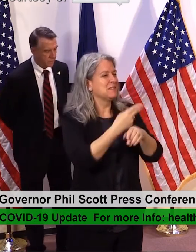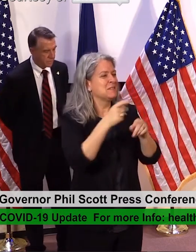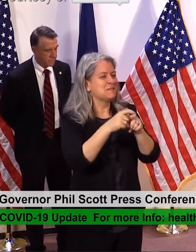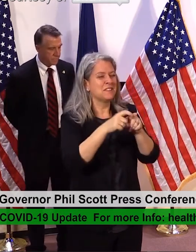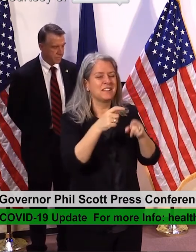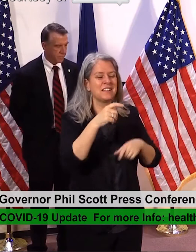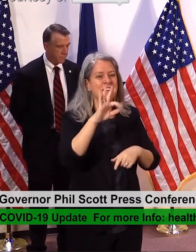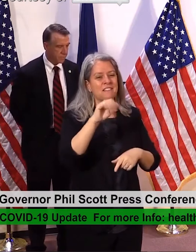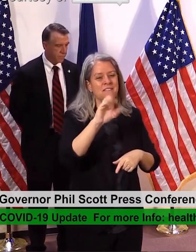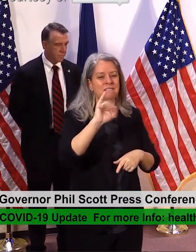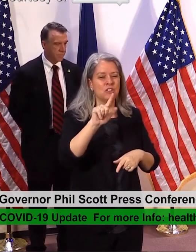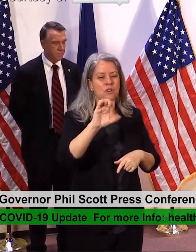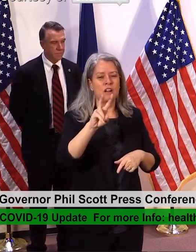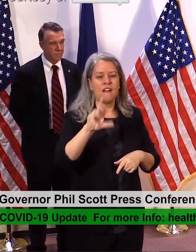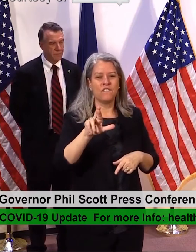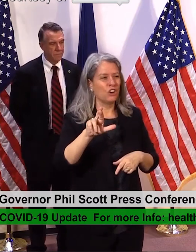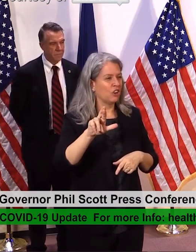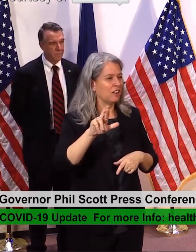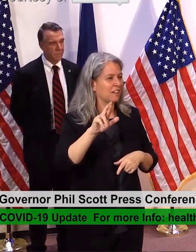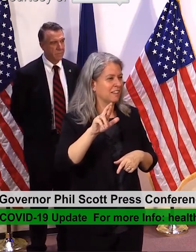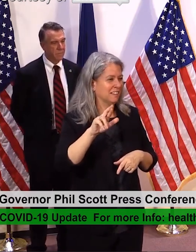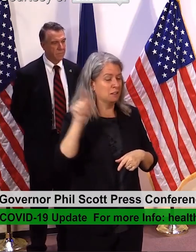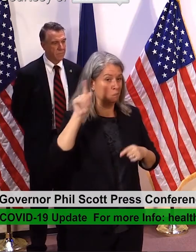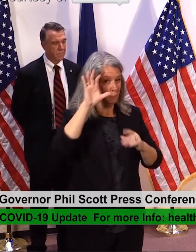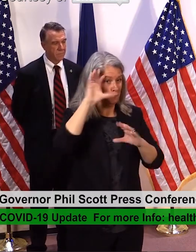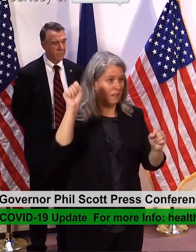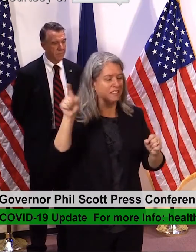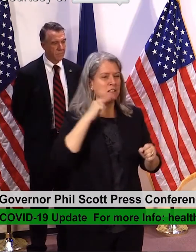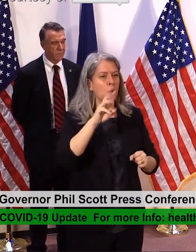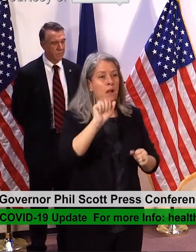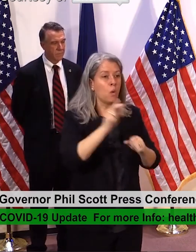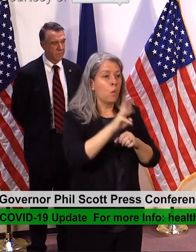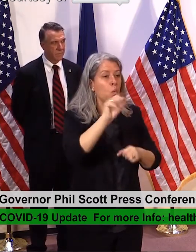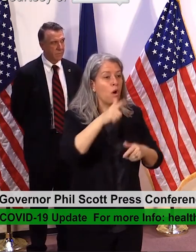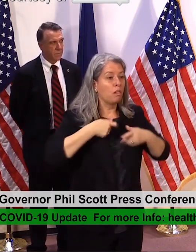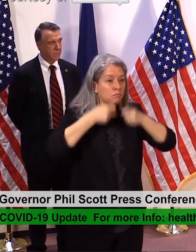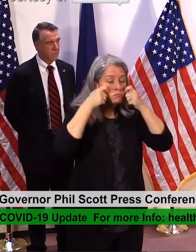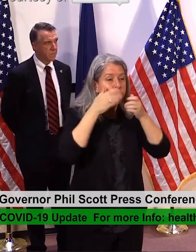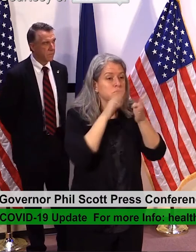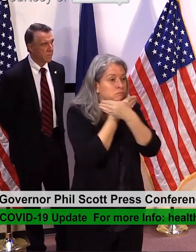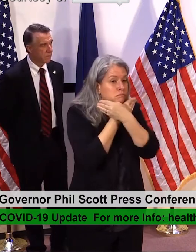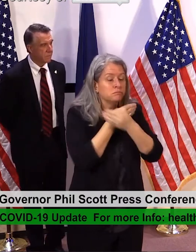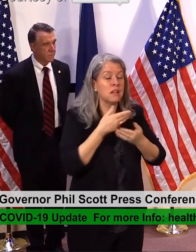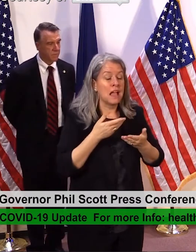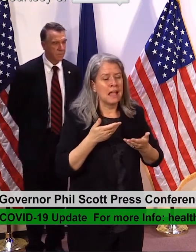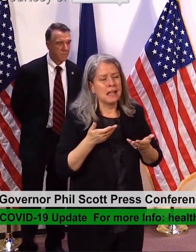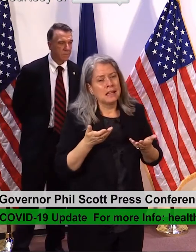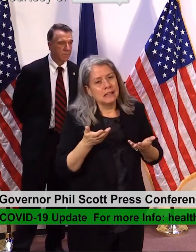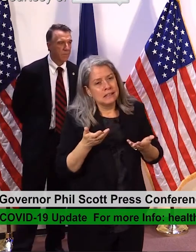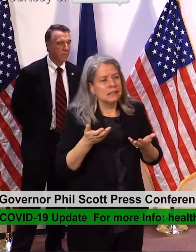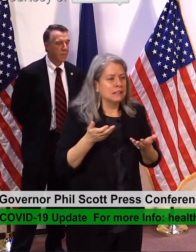using a mask. The president went as far as, you know, woolen scarves and things like that, which may be